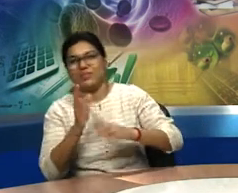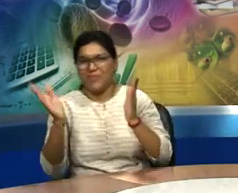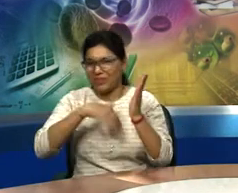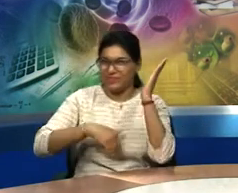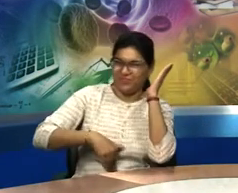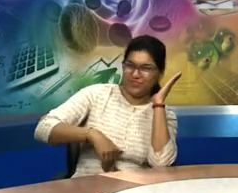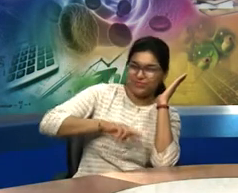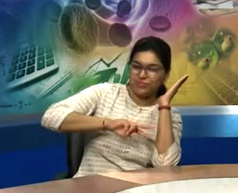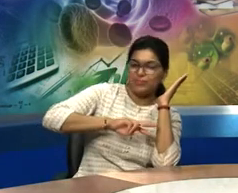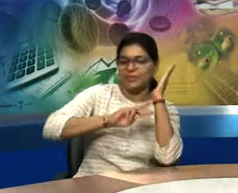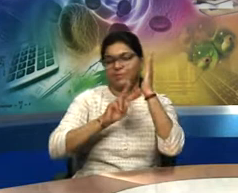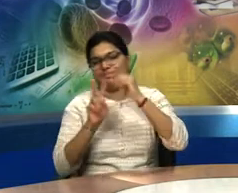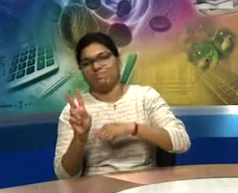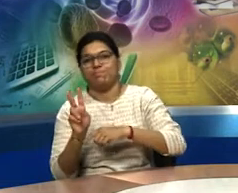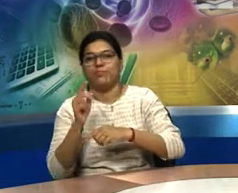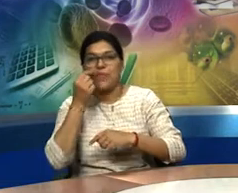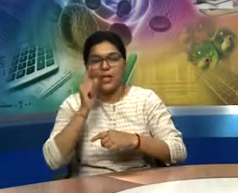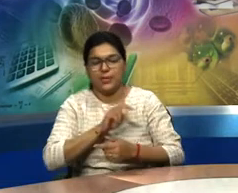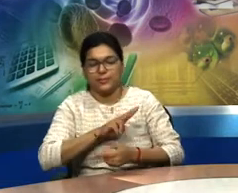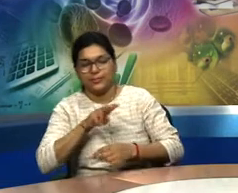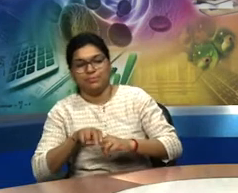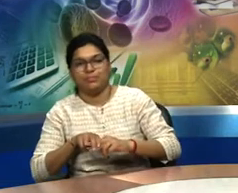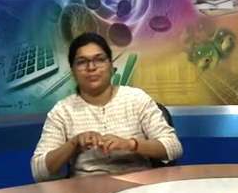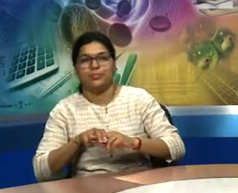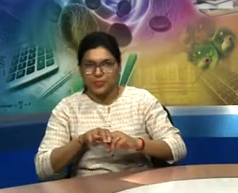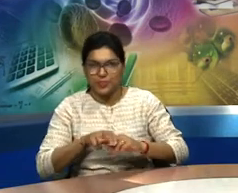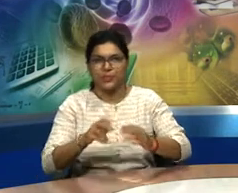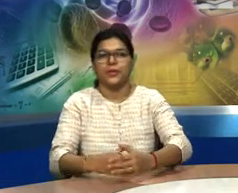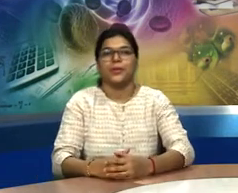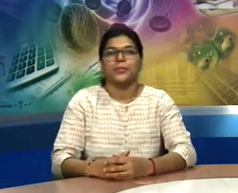note. He had sat up to read it.